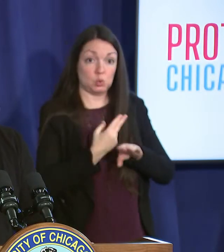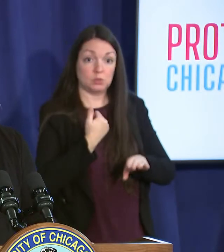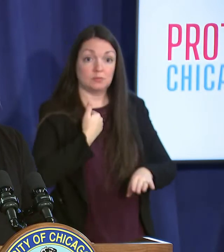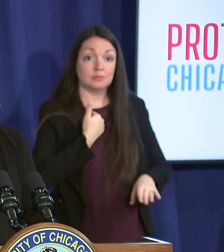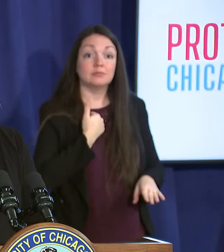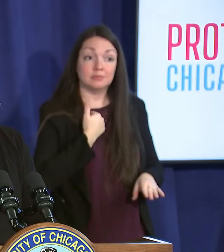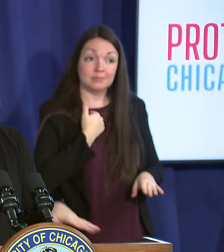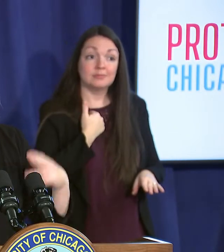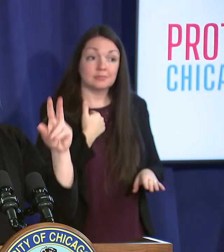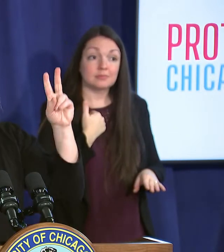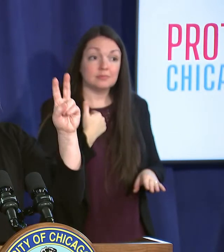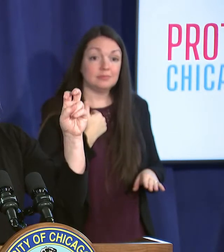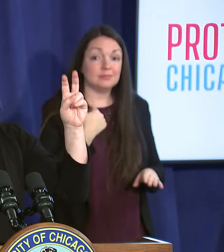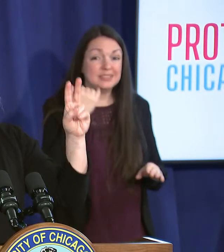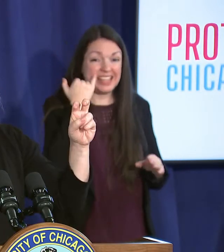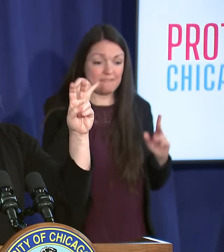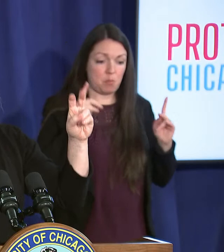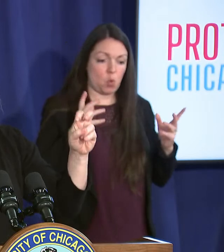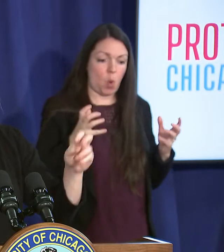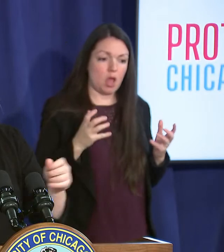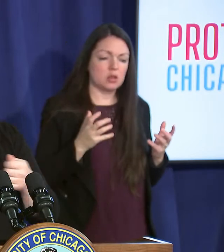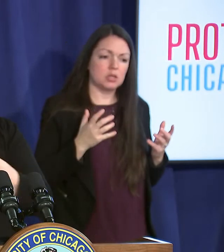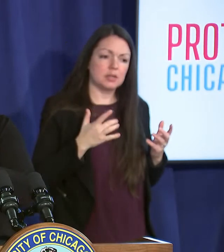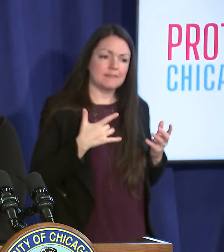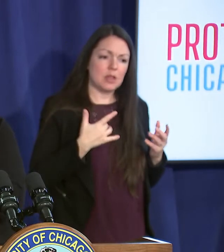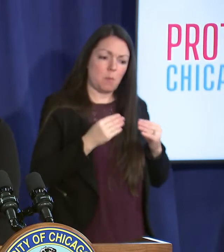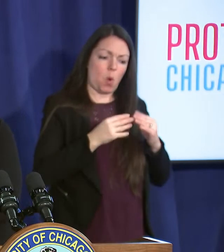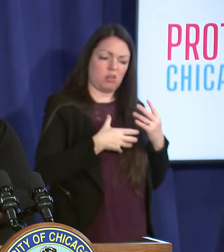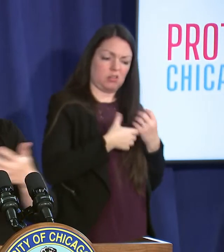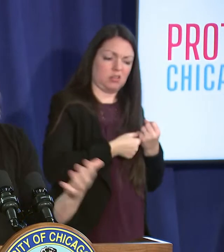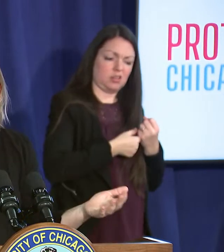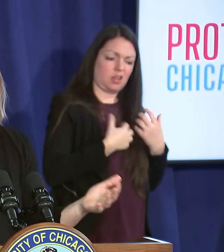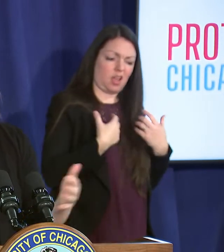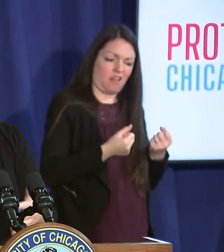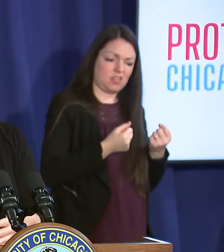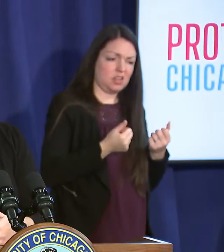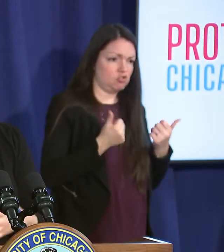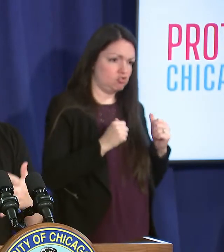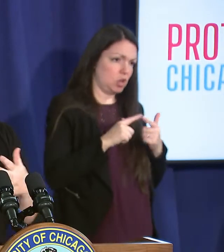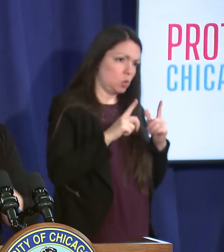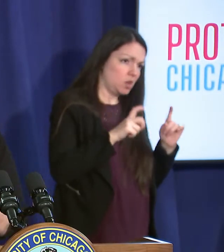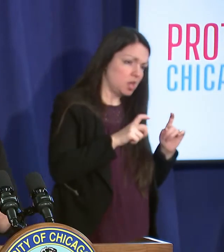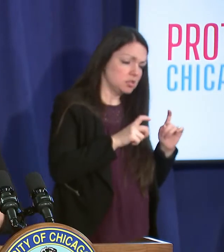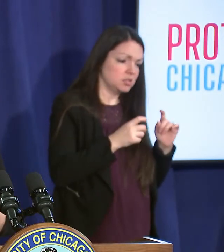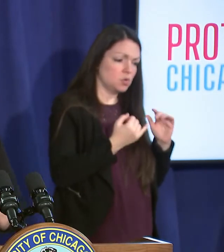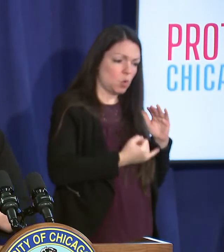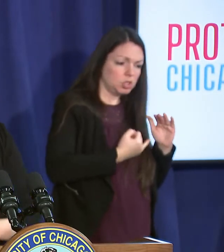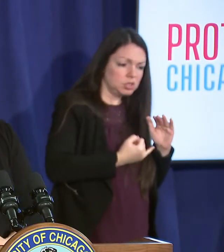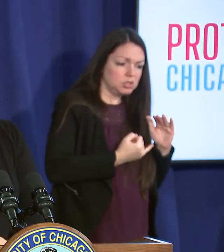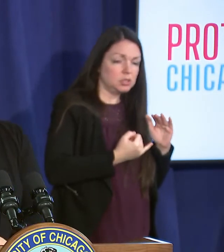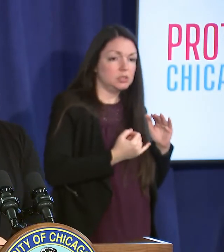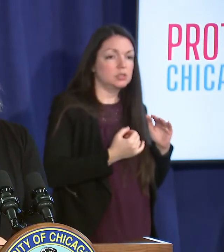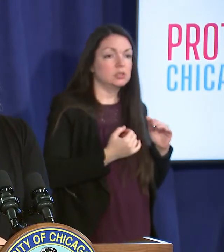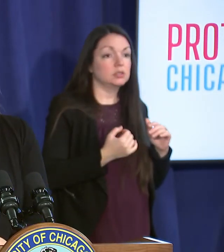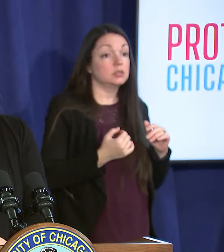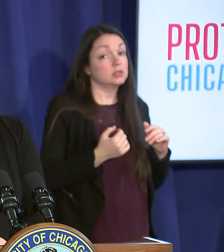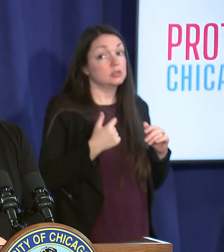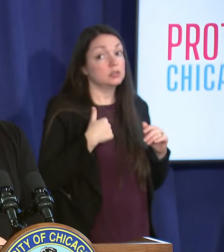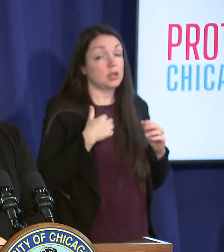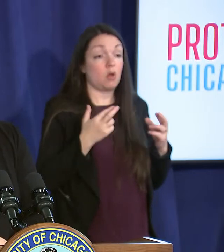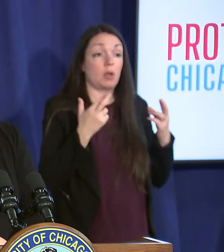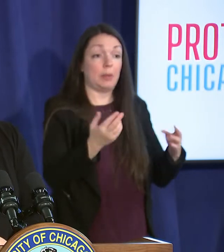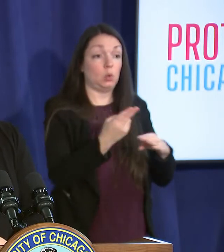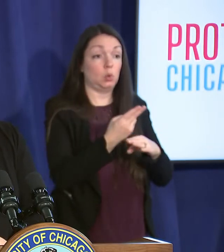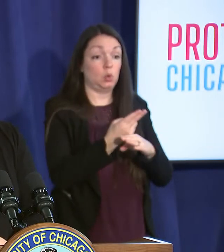And if somebody is wanting to kind of reassure themselves that they're trying to test, they're in quarantine or in isolation, I would strongly recommend actually using